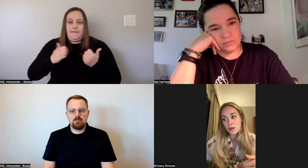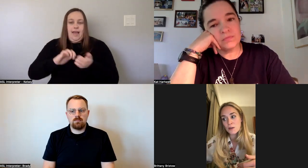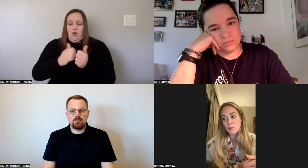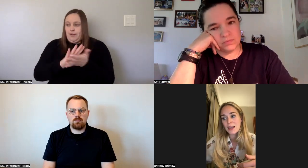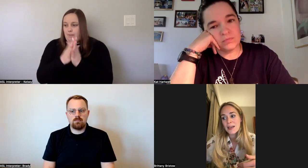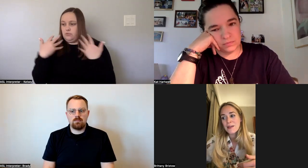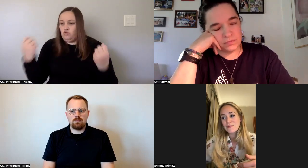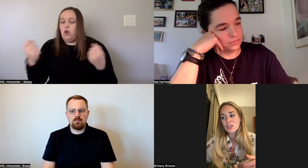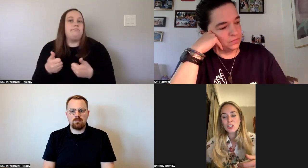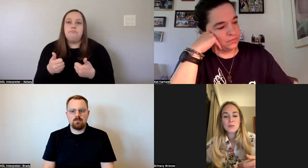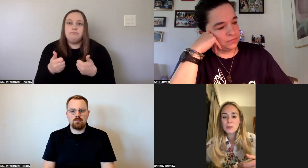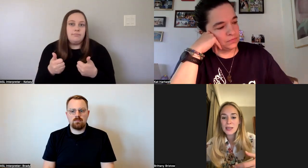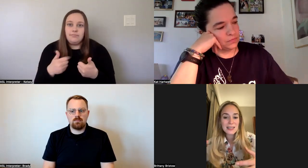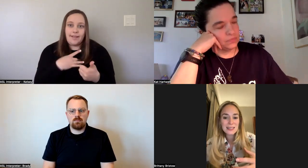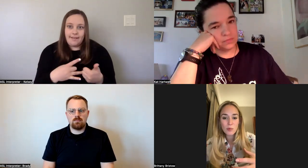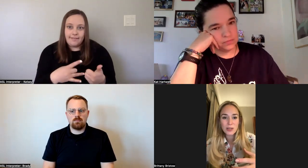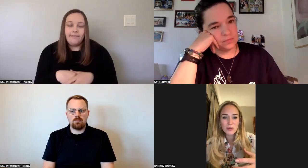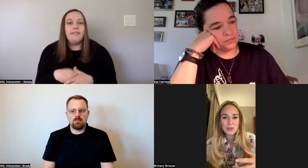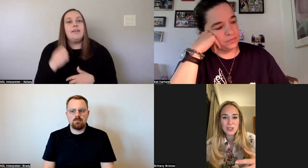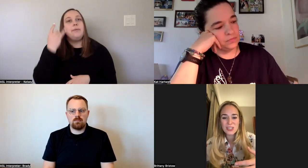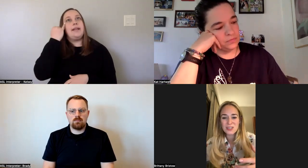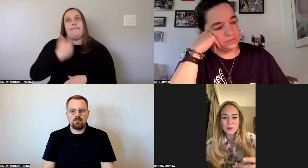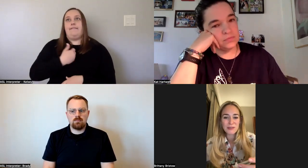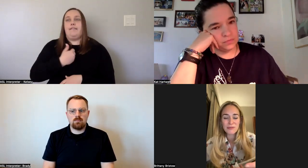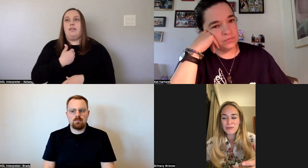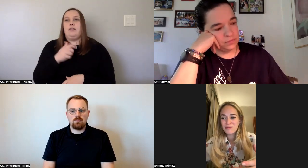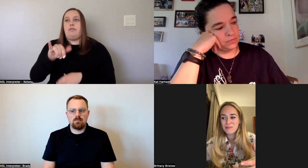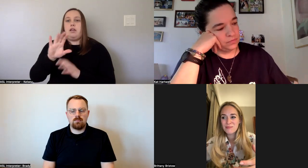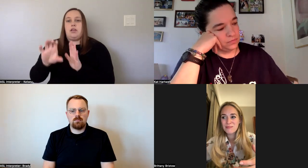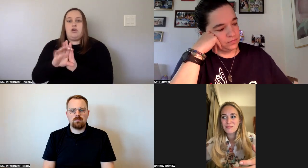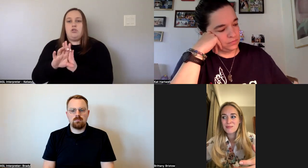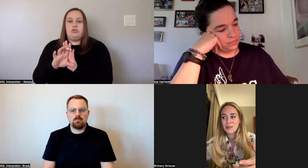I enjoy those. But to just play someone who's just a sort of,